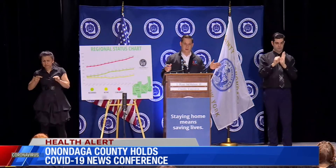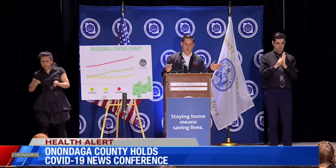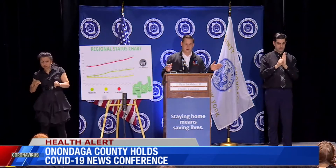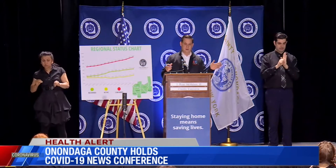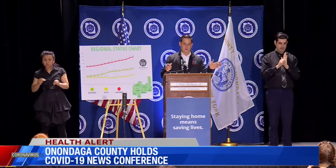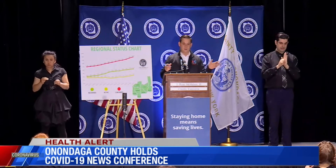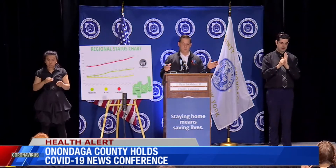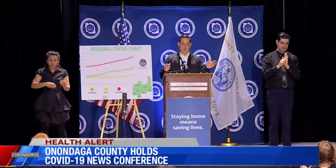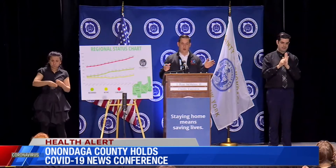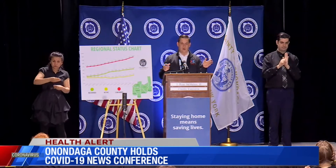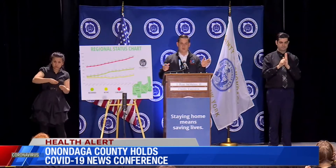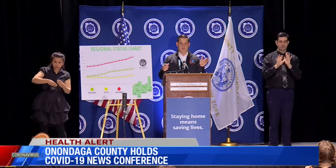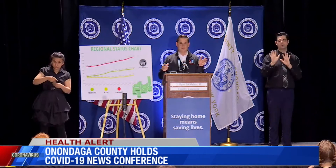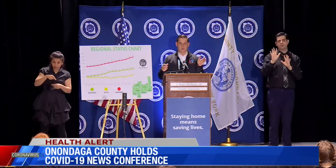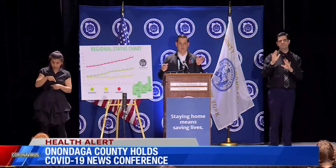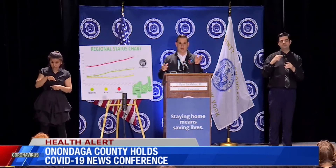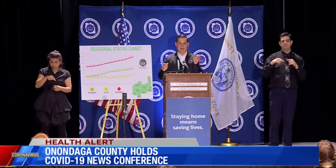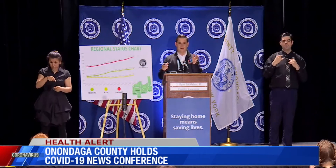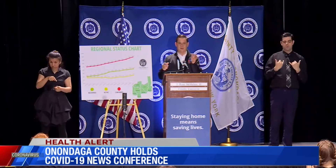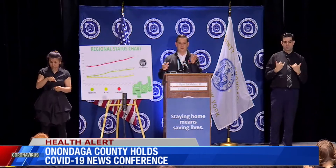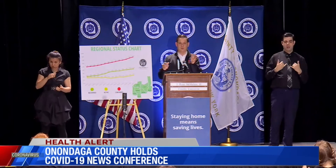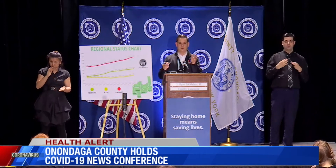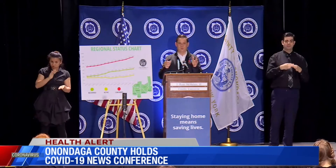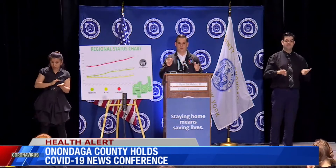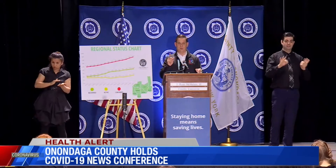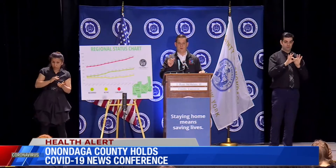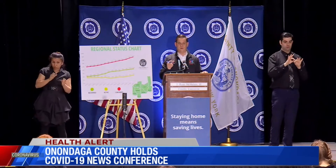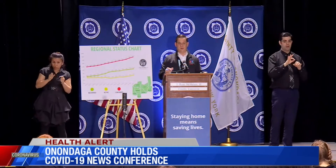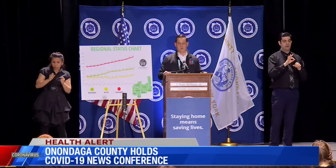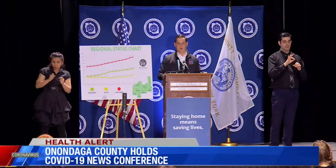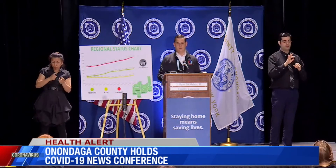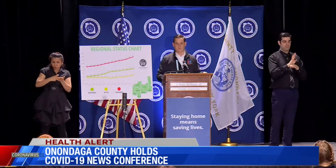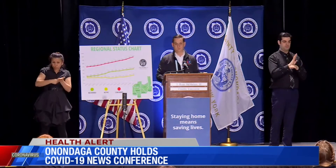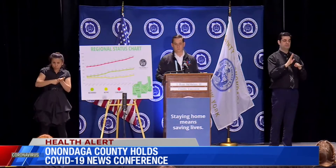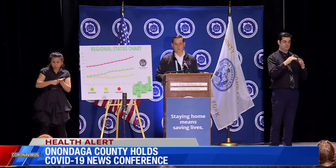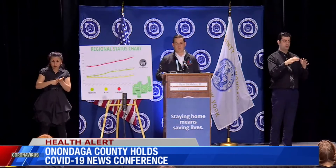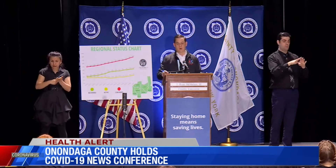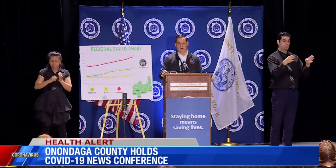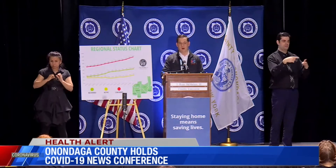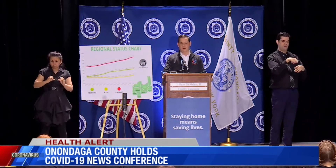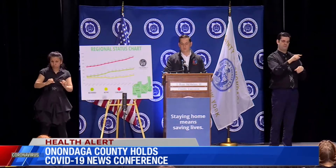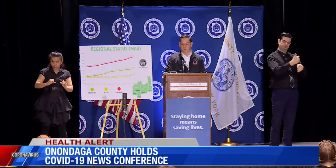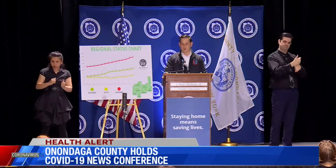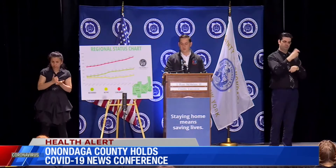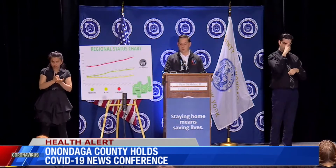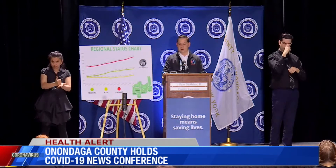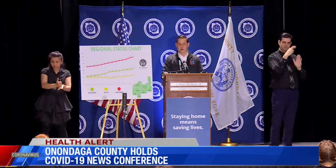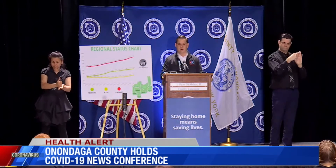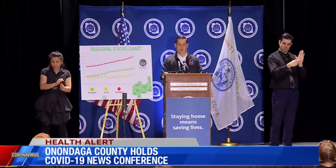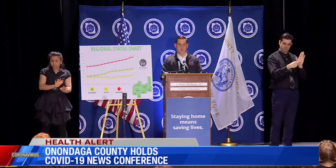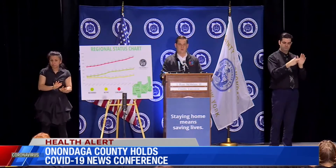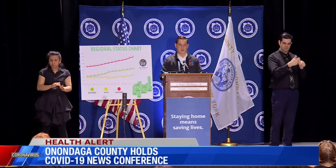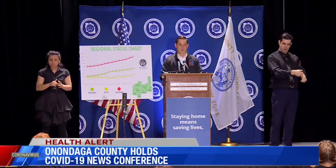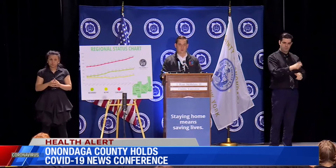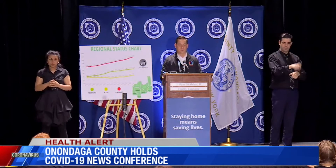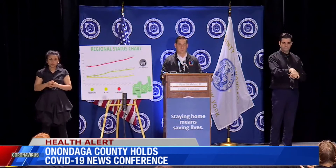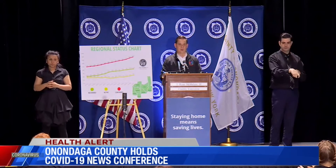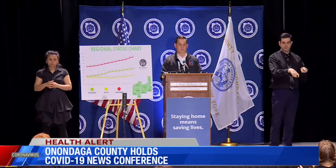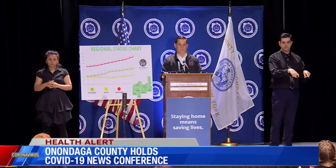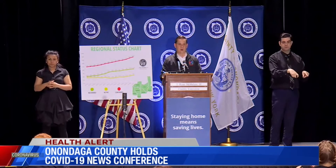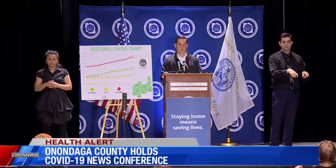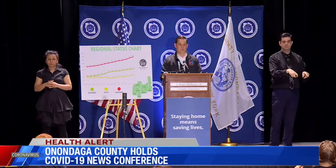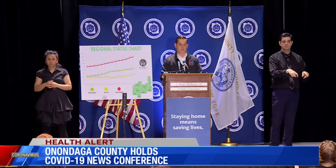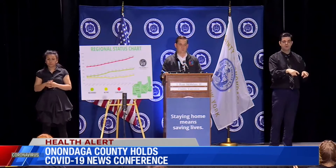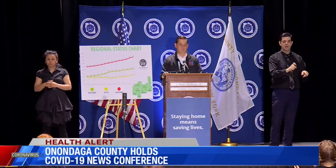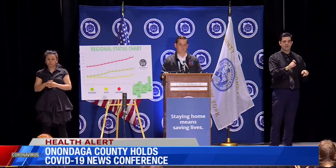to kind of walk us and jog us into restart phase 1. First is we got to agree on what phase 1 looks